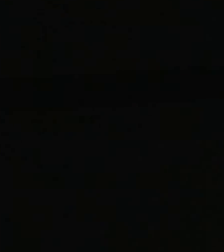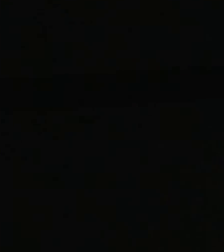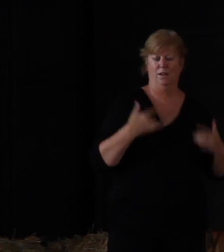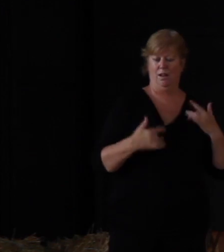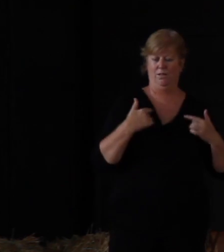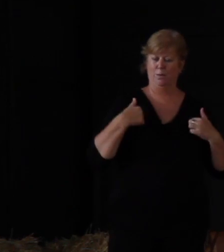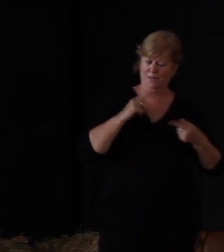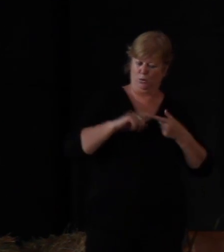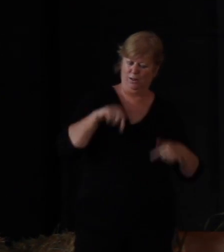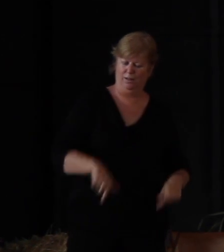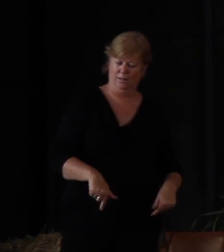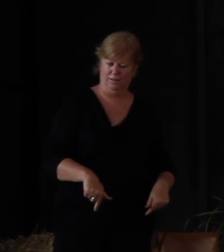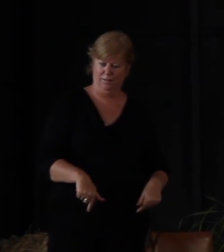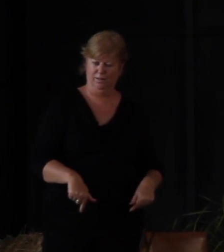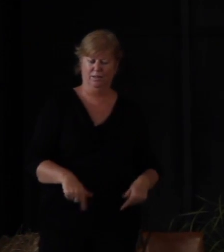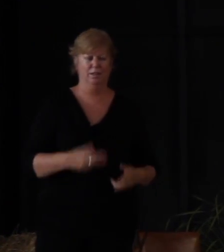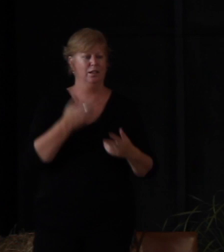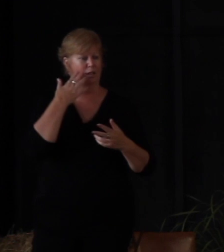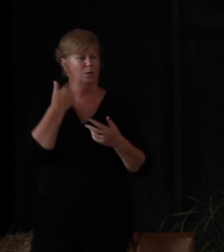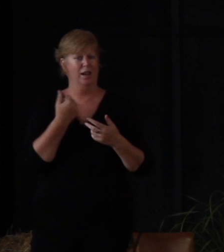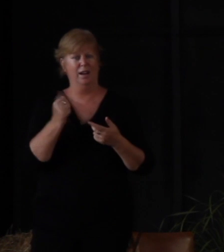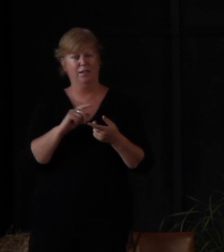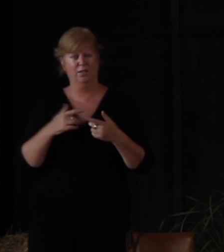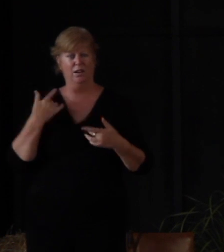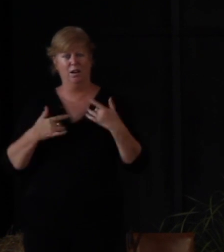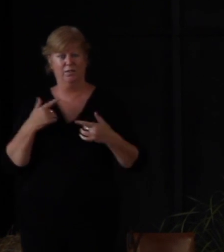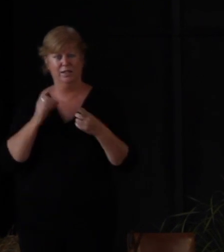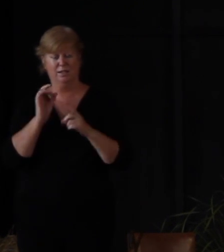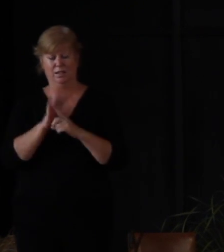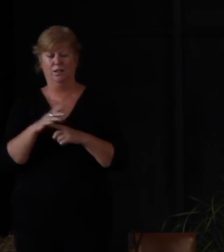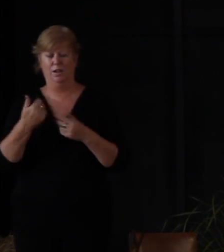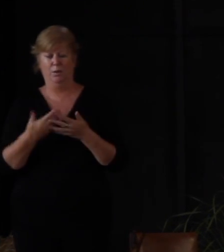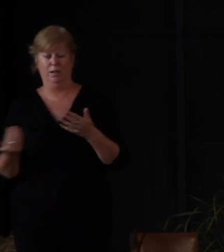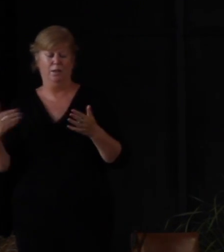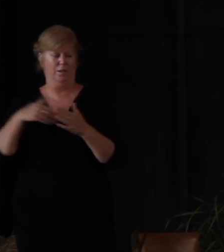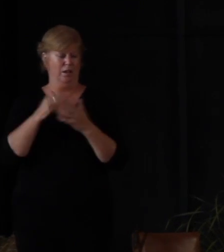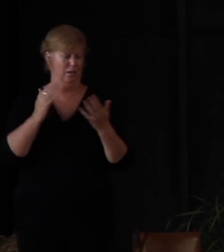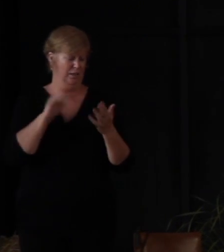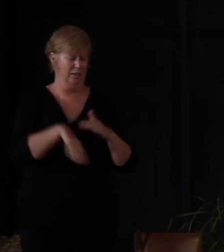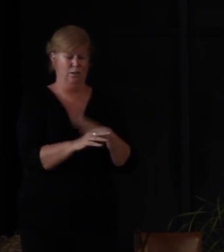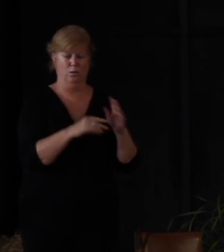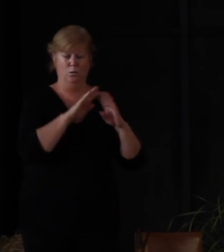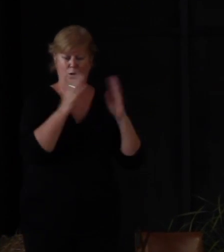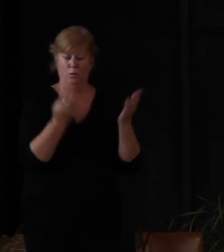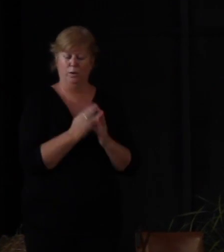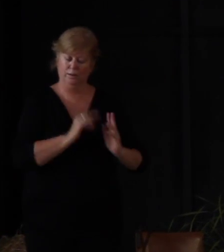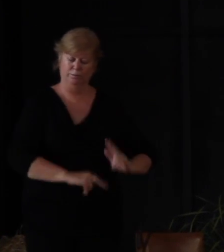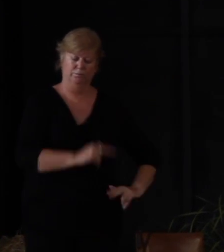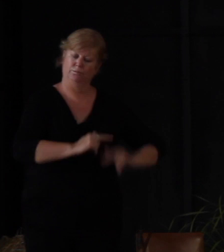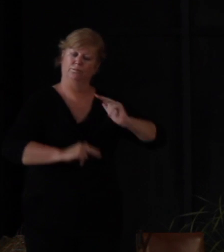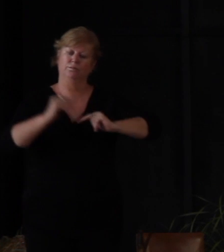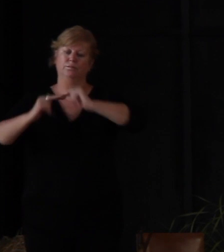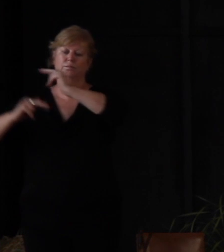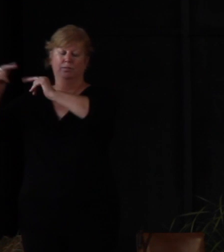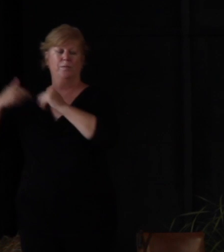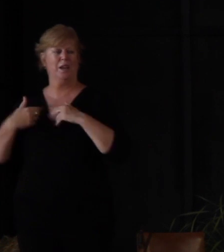life. And we can, as long as we have life itself of how we come back into this world, we've got something to build on. And